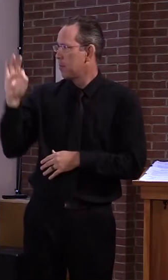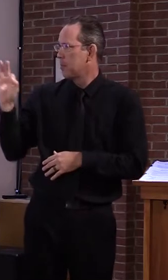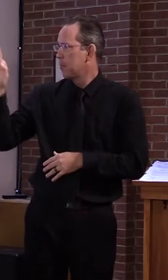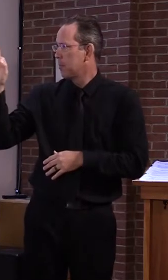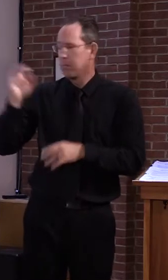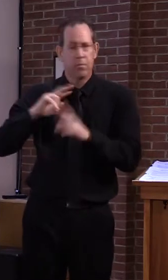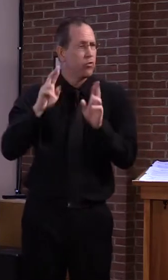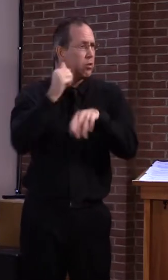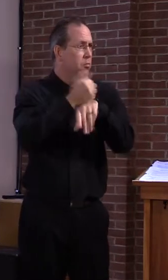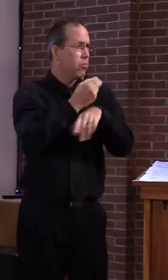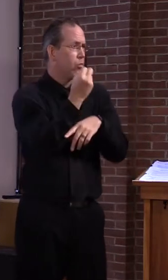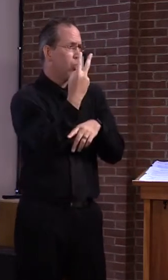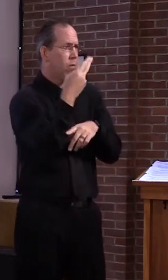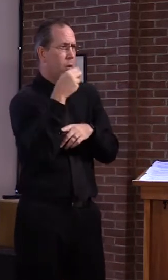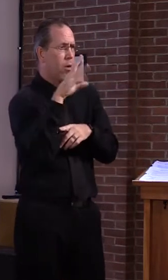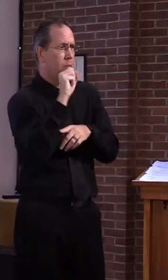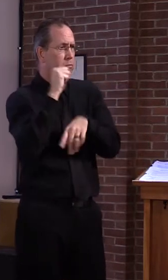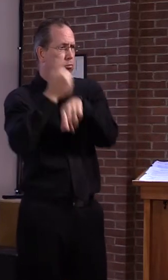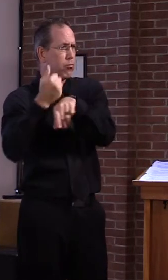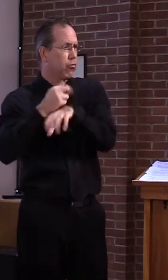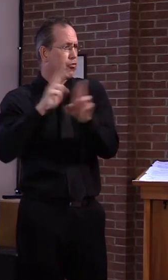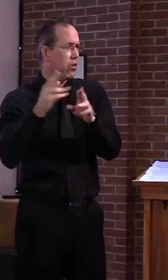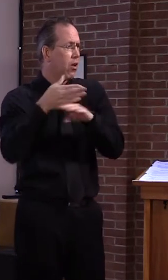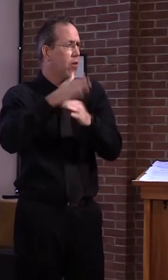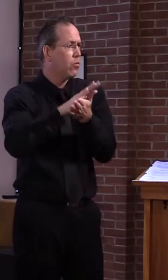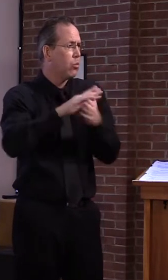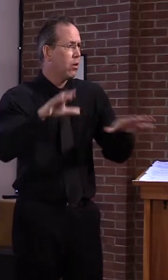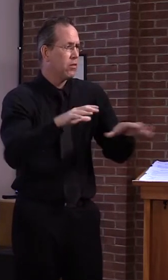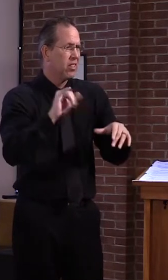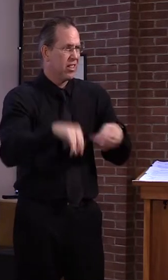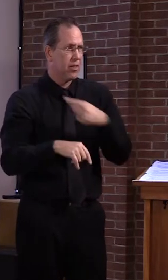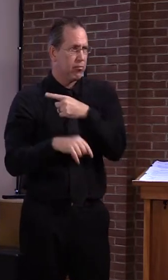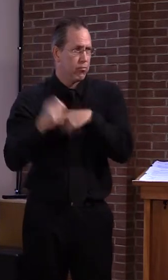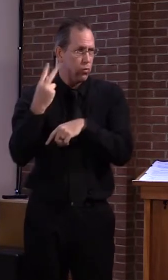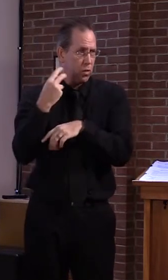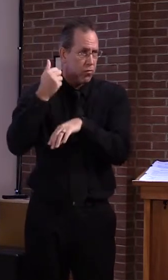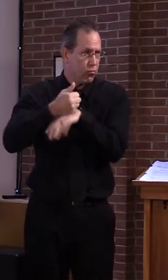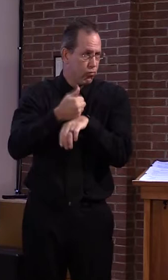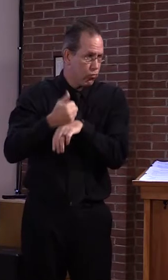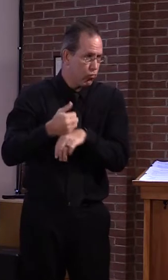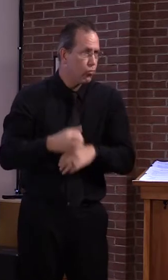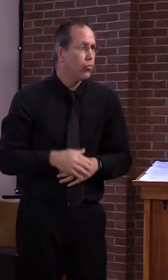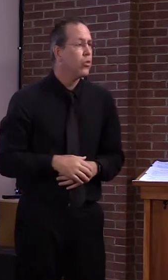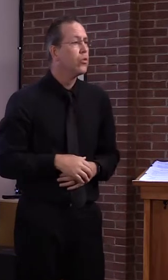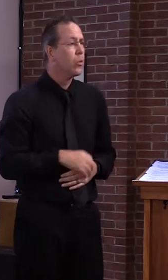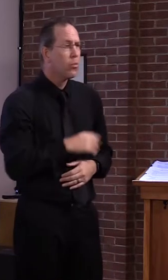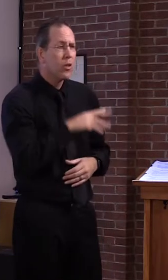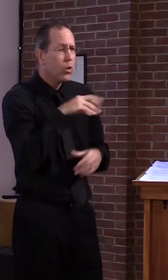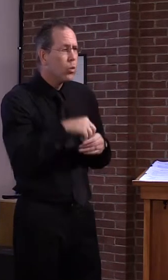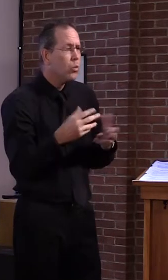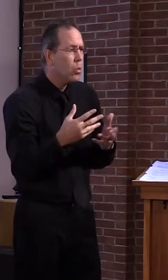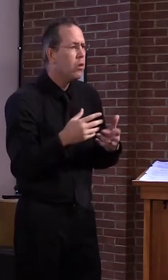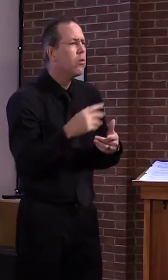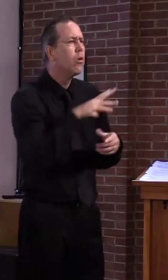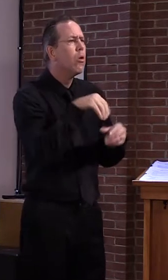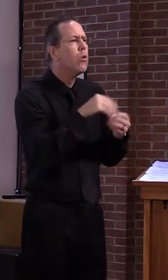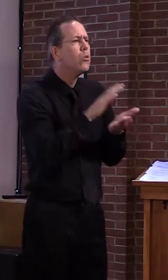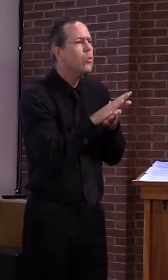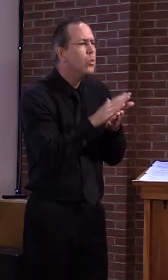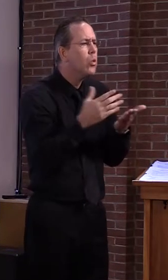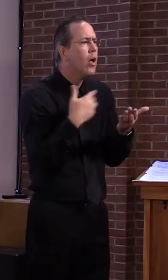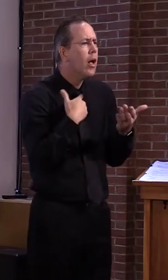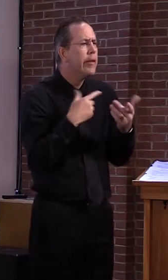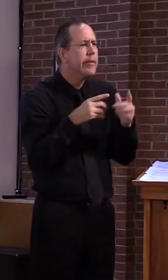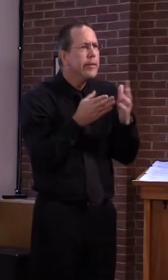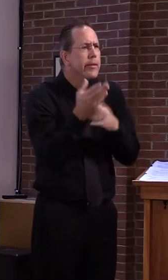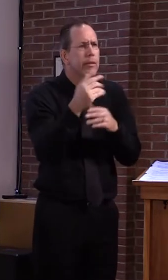every school serving children in grades K through 6. The shading indicates that reopening